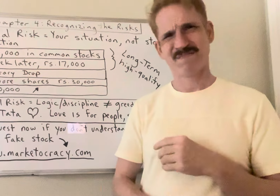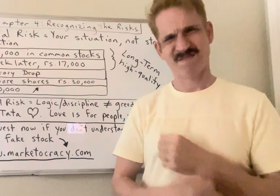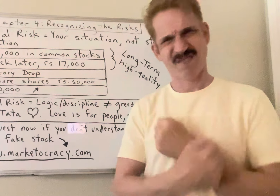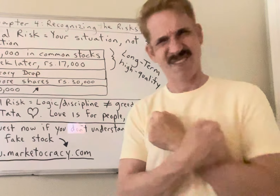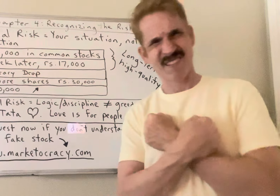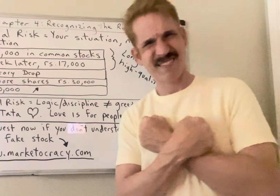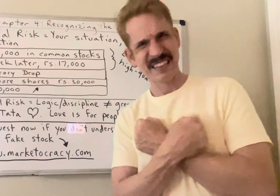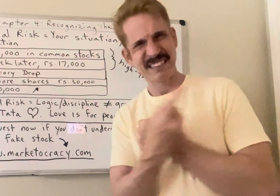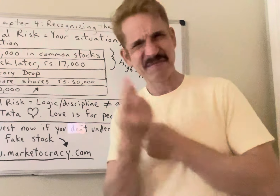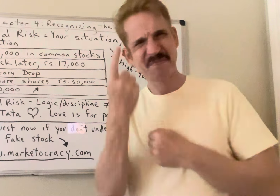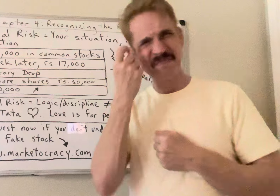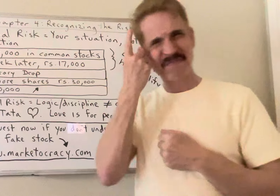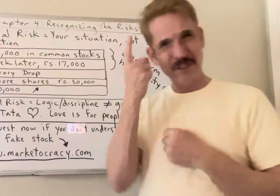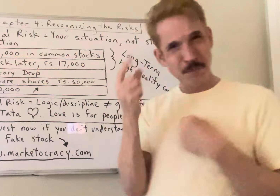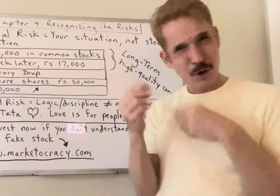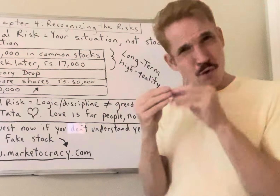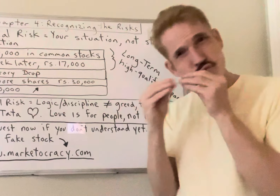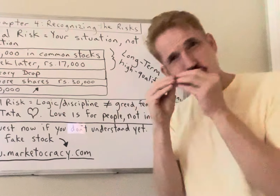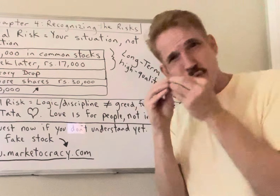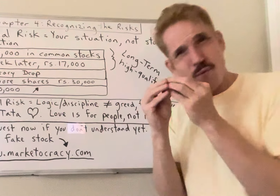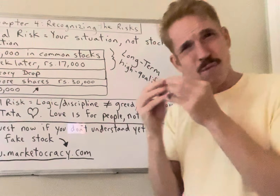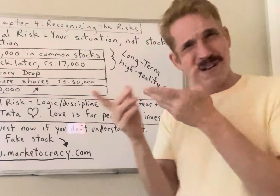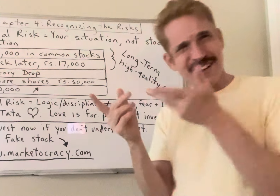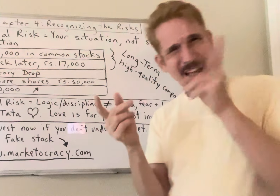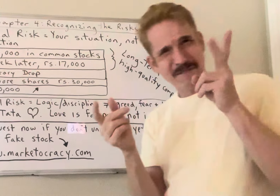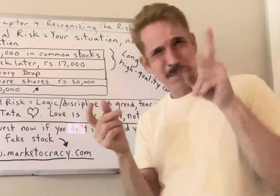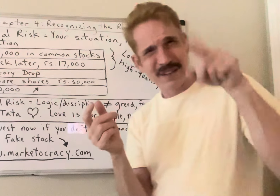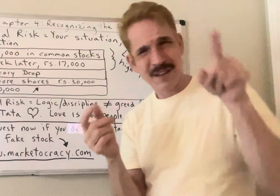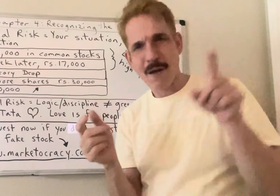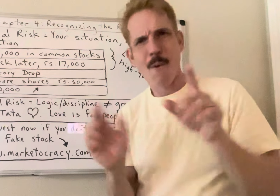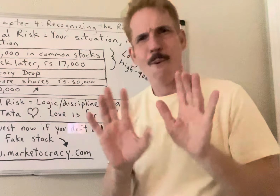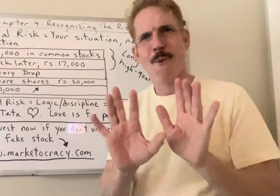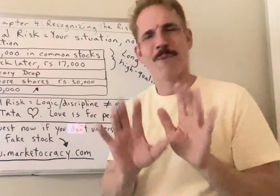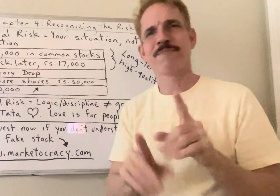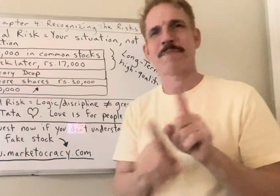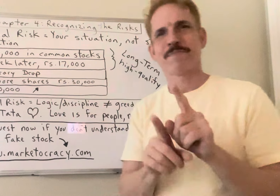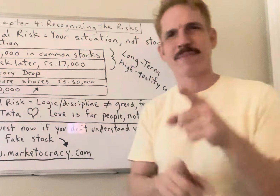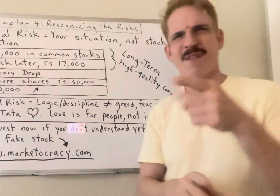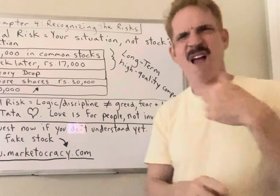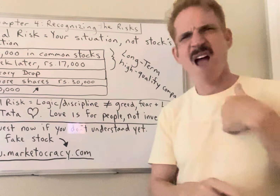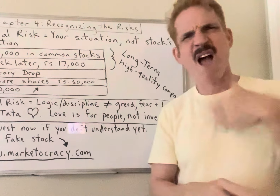$600,000.